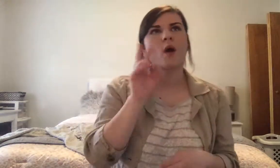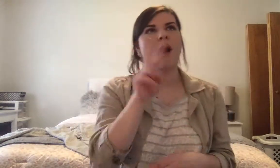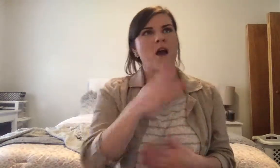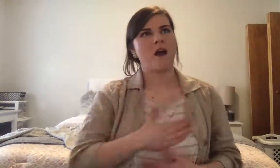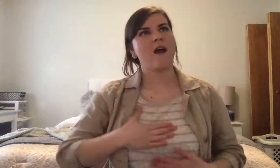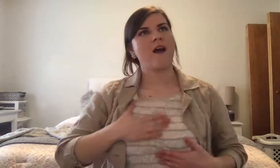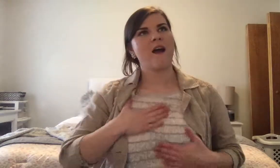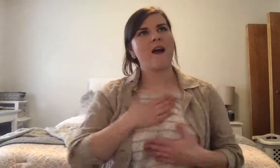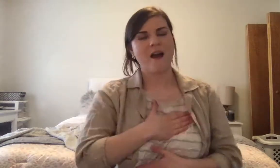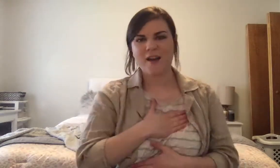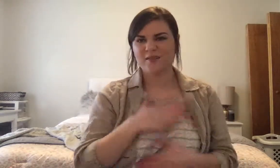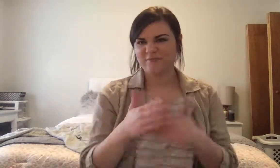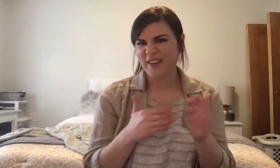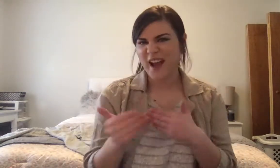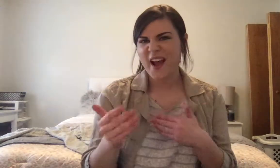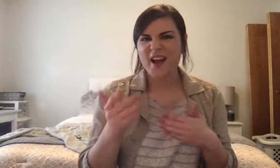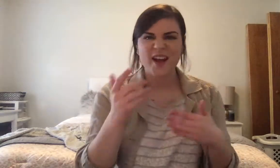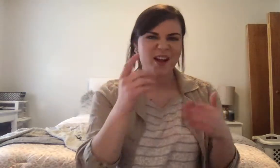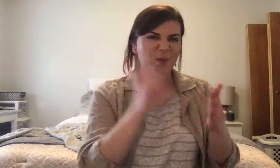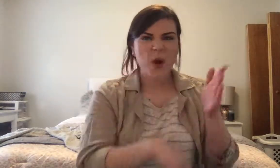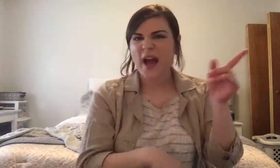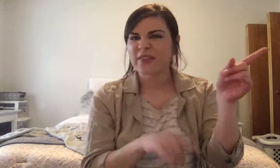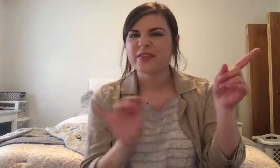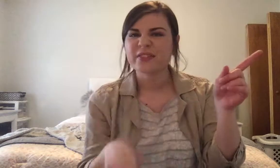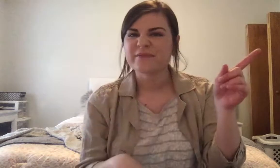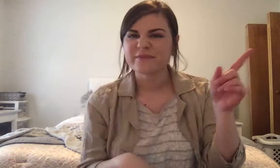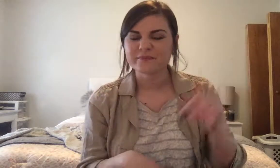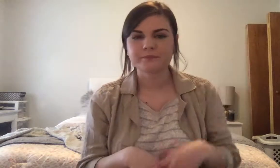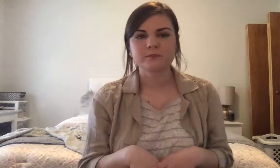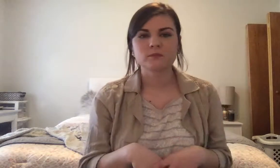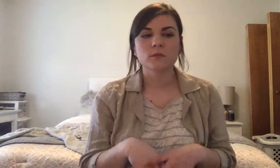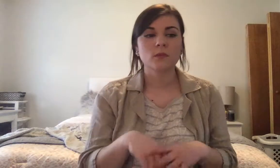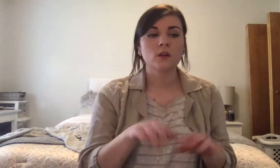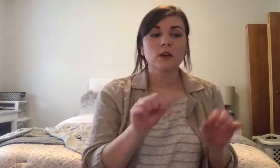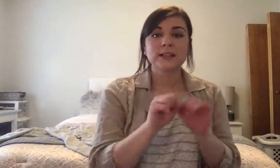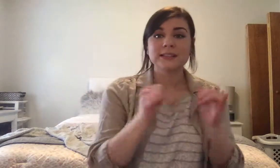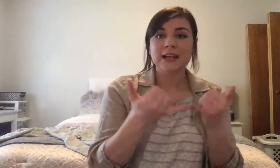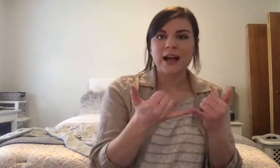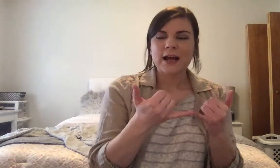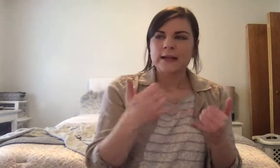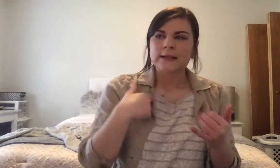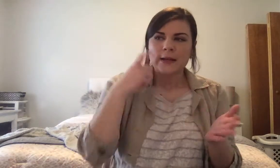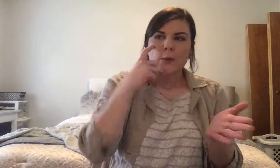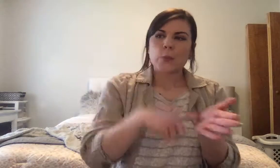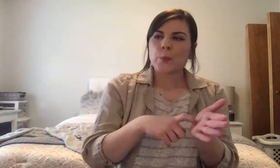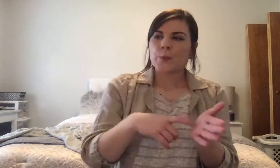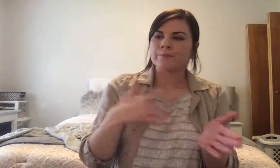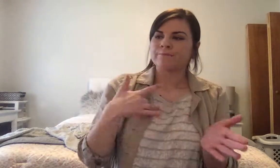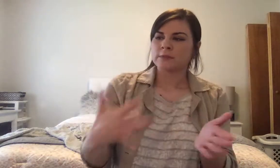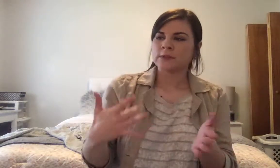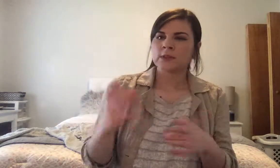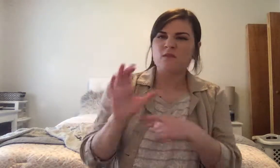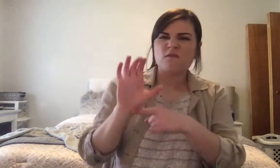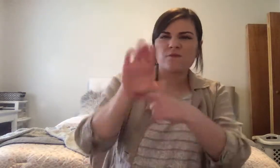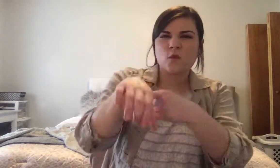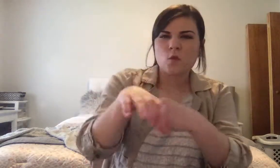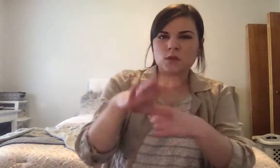are. And I think that if society didn't force so many of their opinions on us